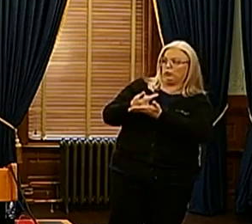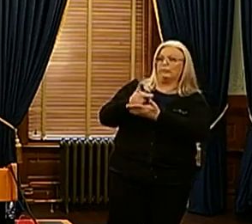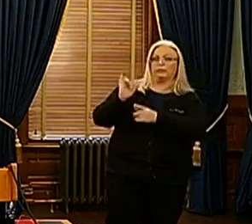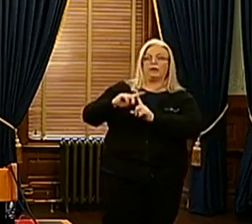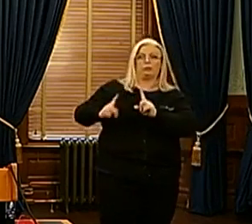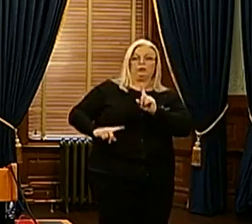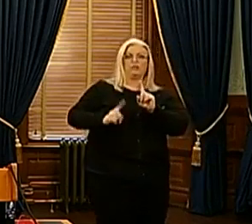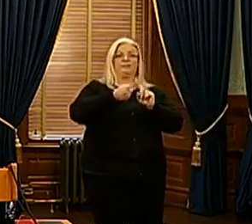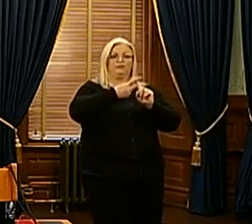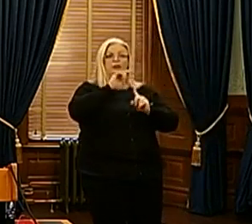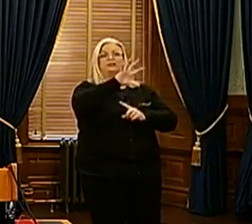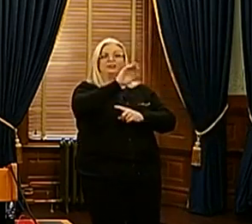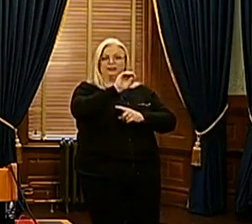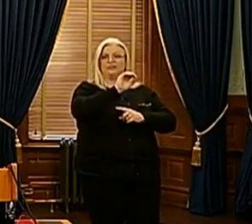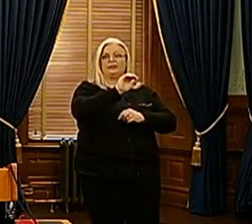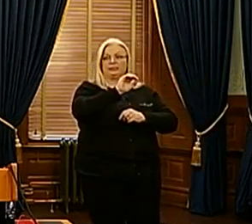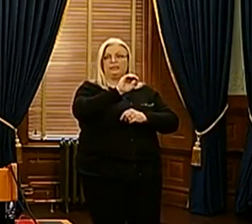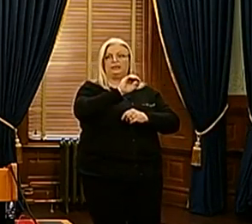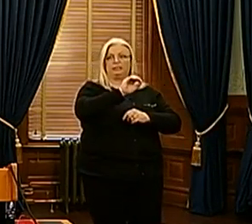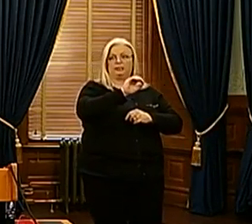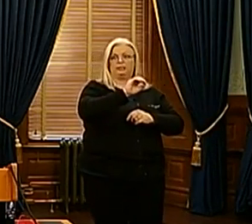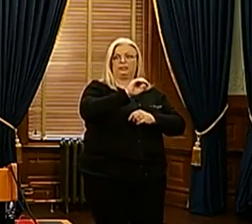That was the first 50, yep.